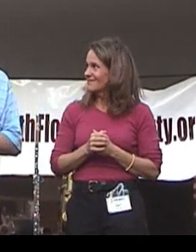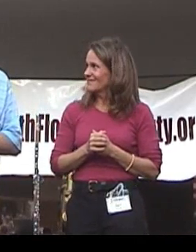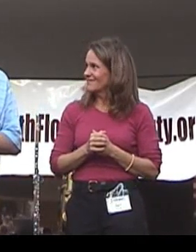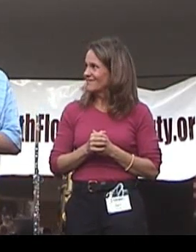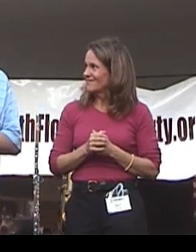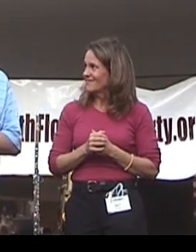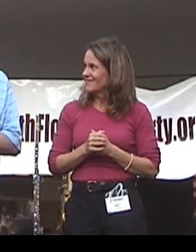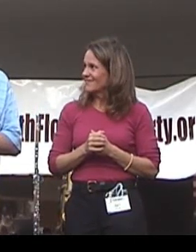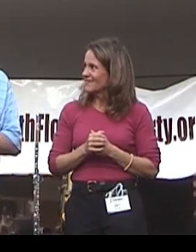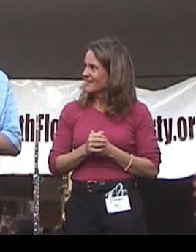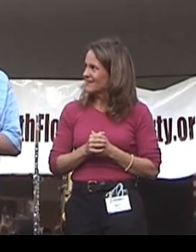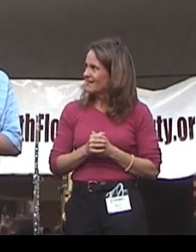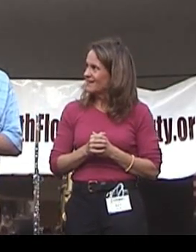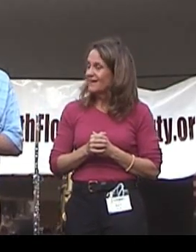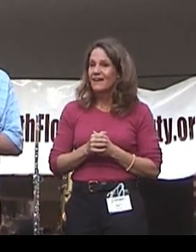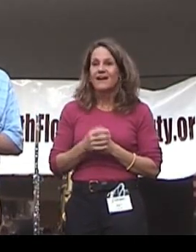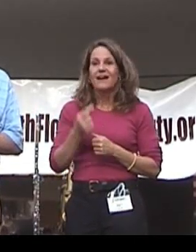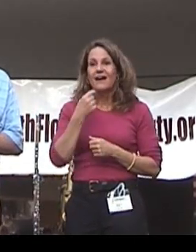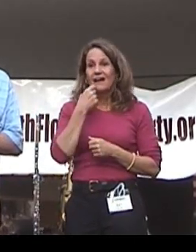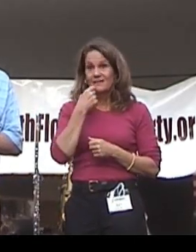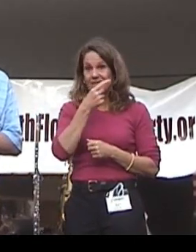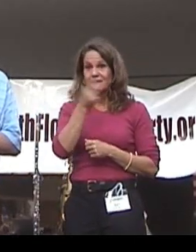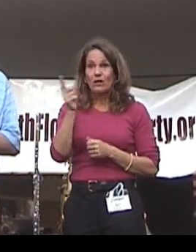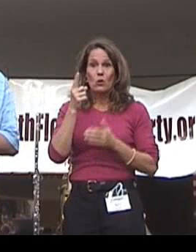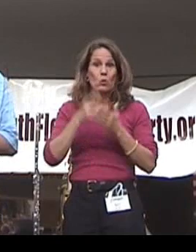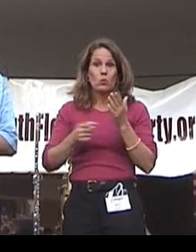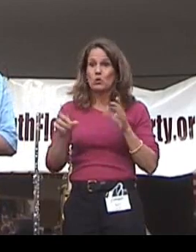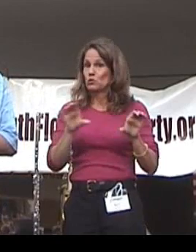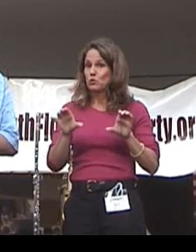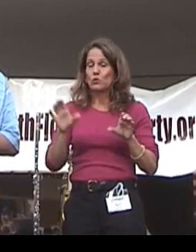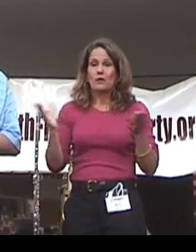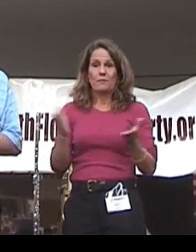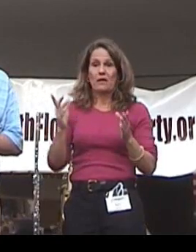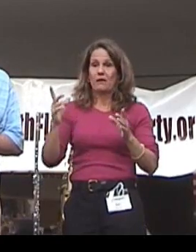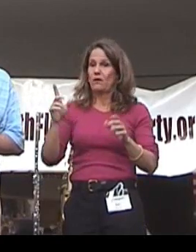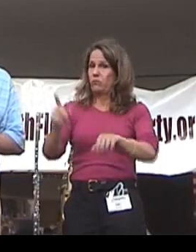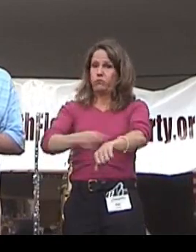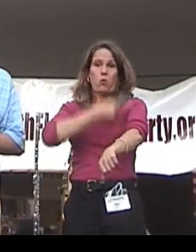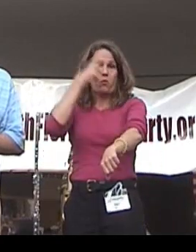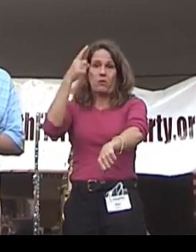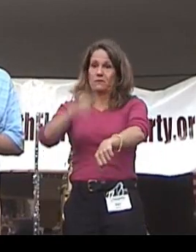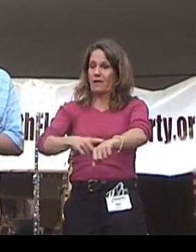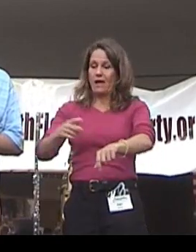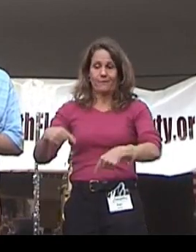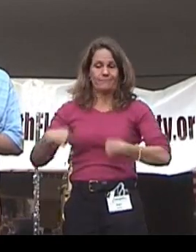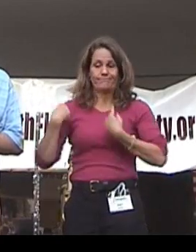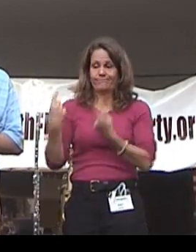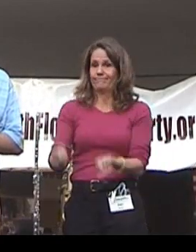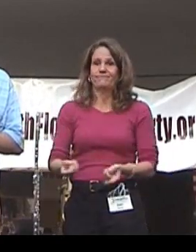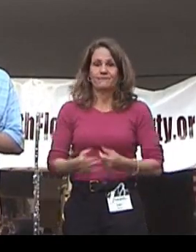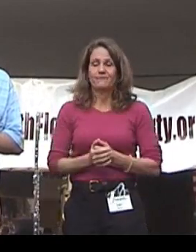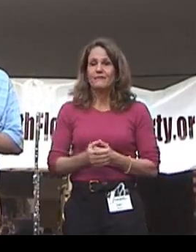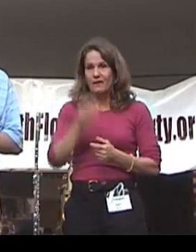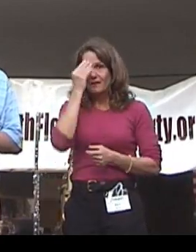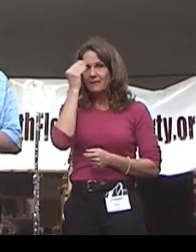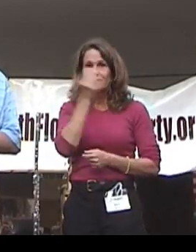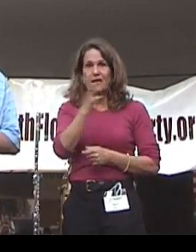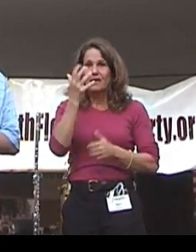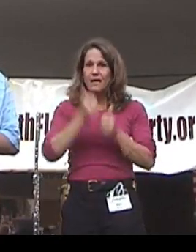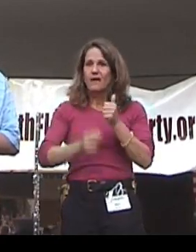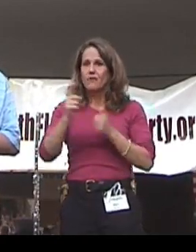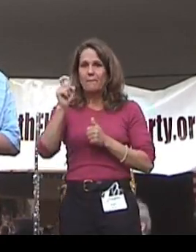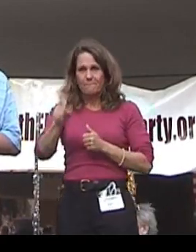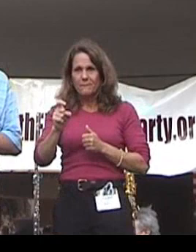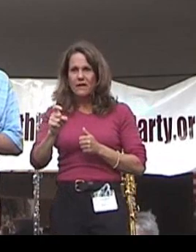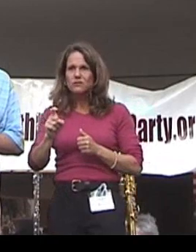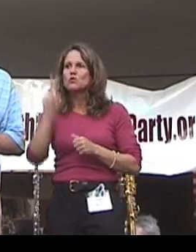Well, I can tell you what to do. I've been here a long time in this country, and let me tell you something. Everybody needs to get out